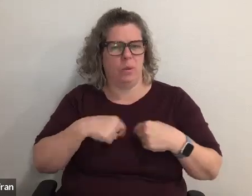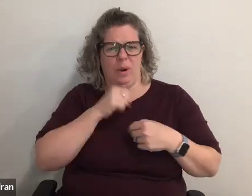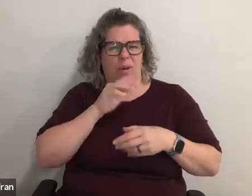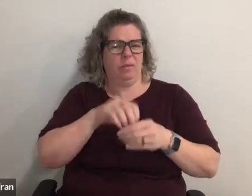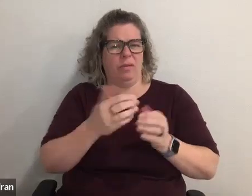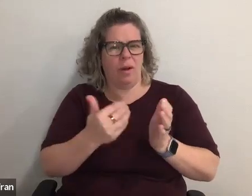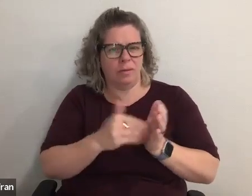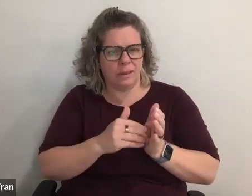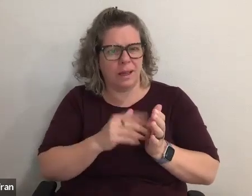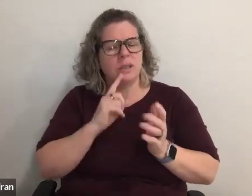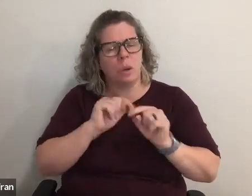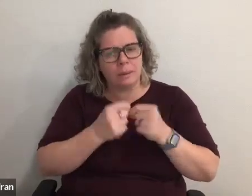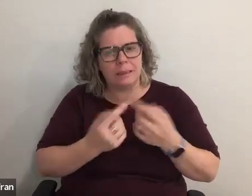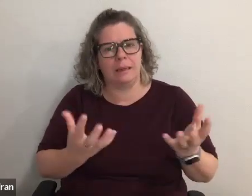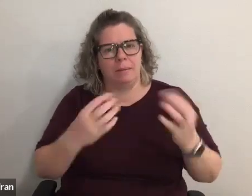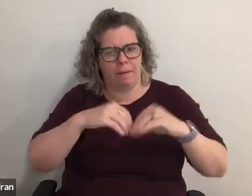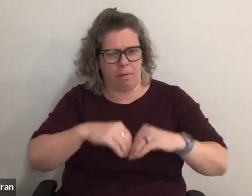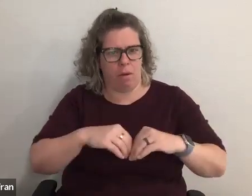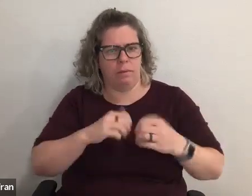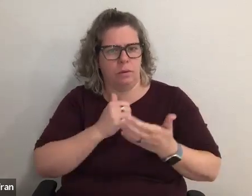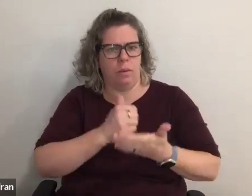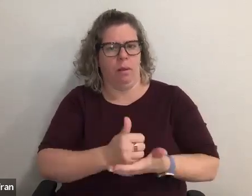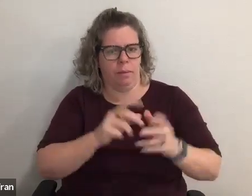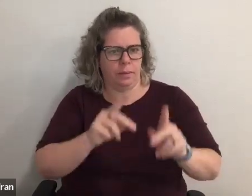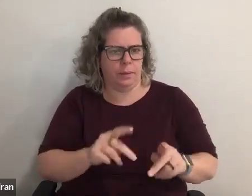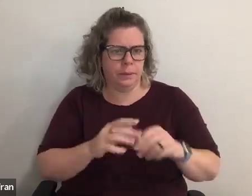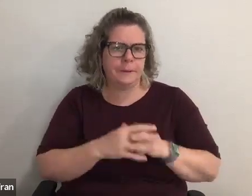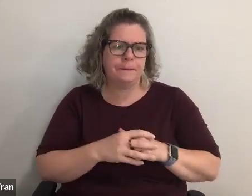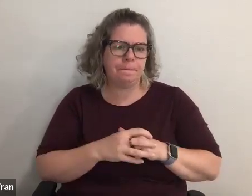whole team's involved. Next slide, Brad.